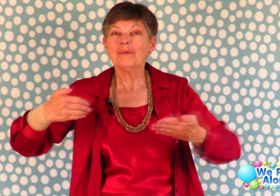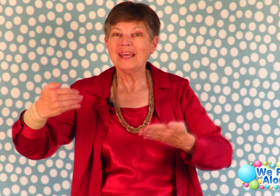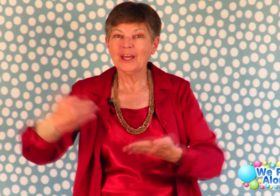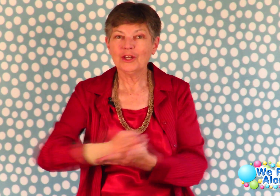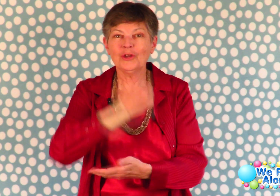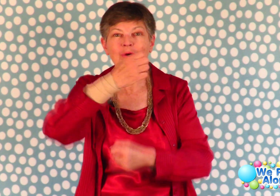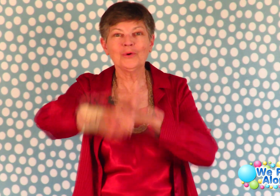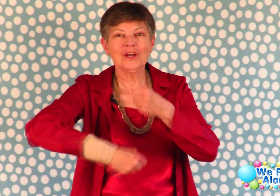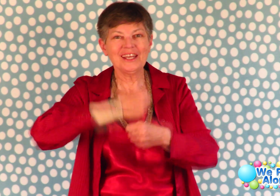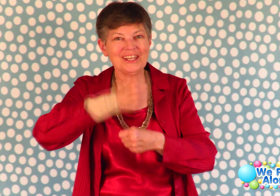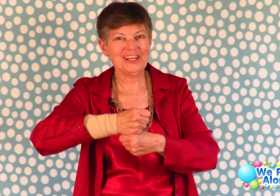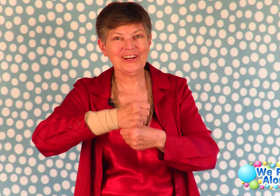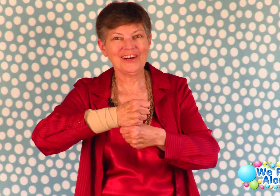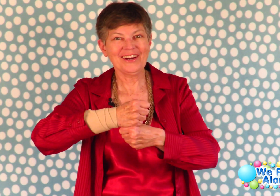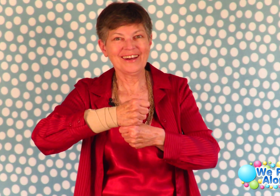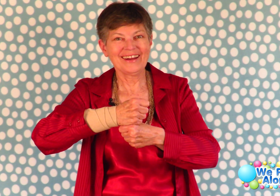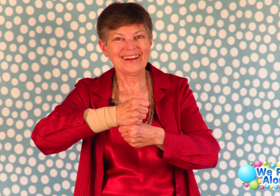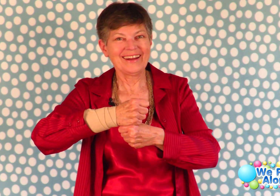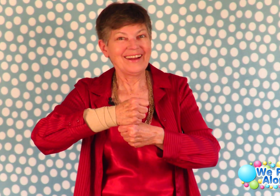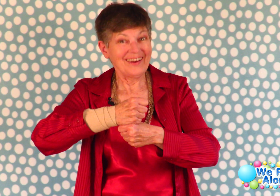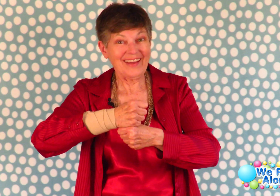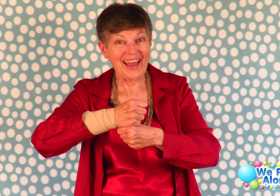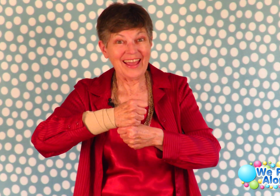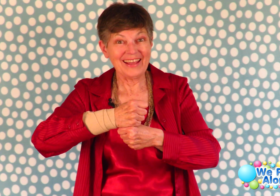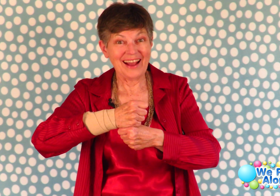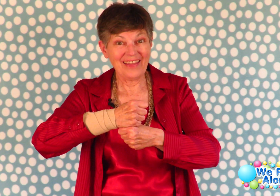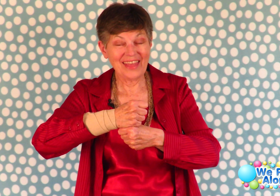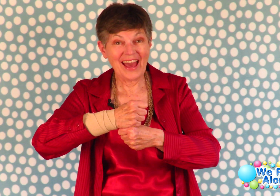Happy New Year. Okay,